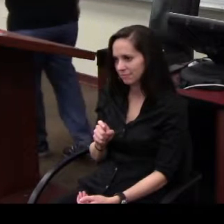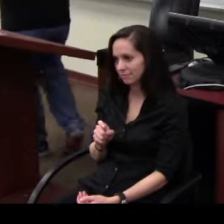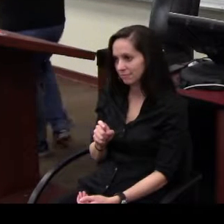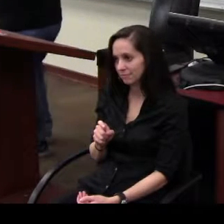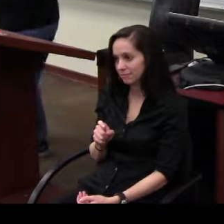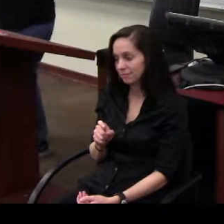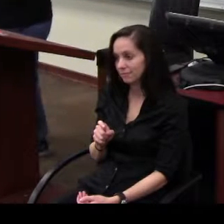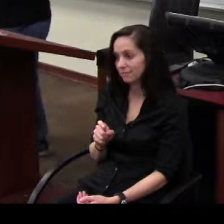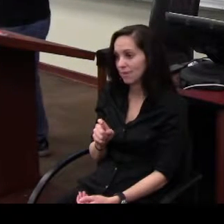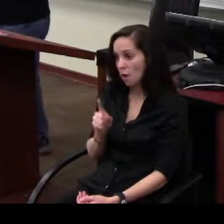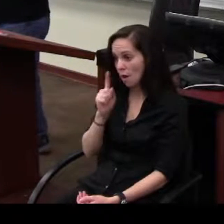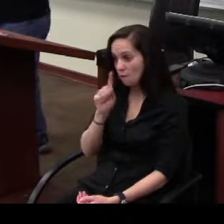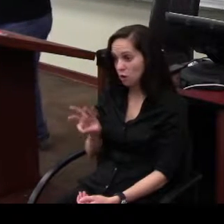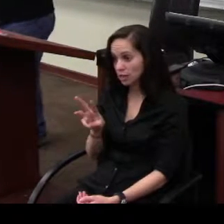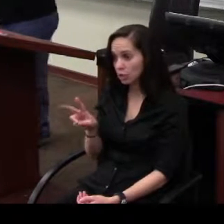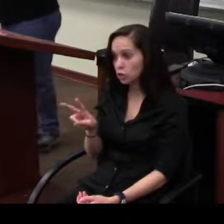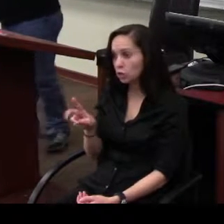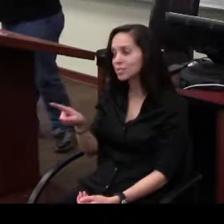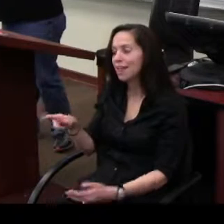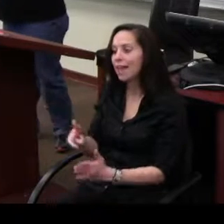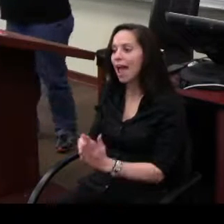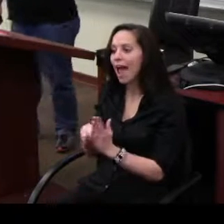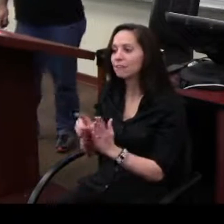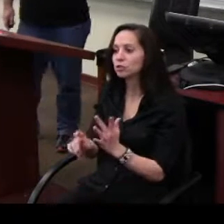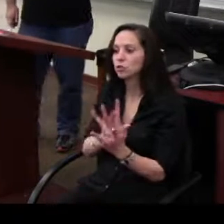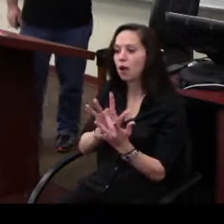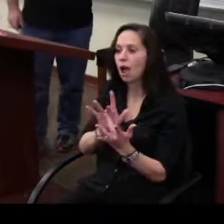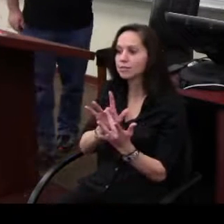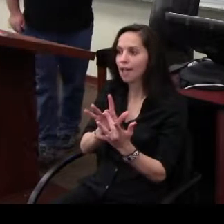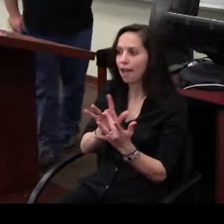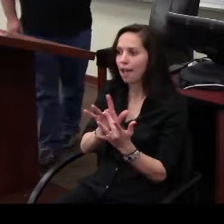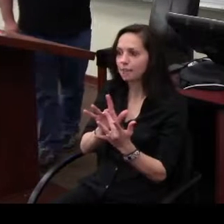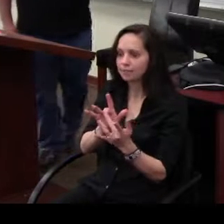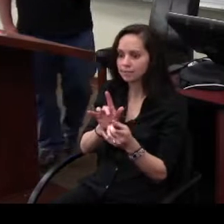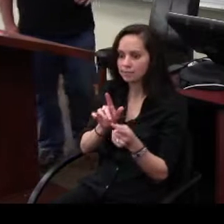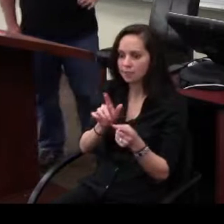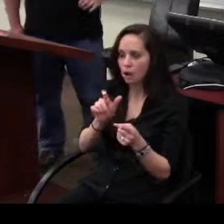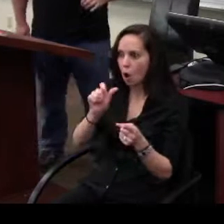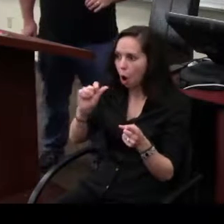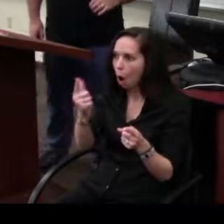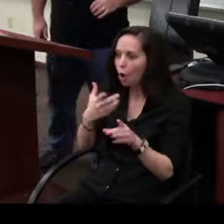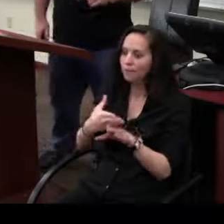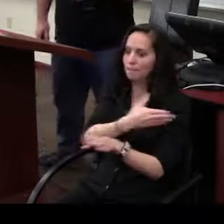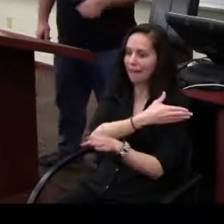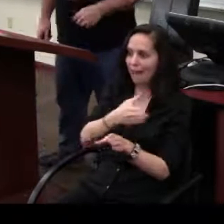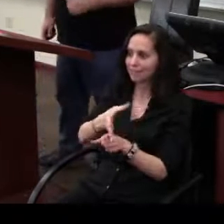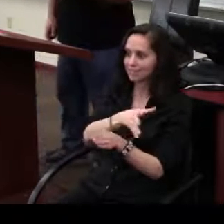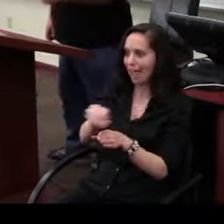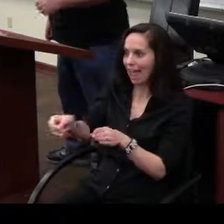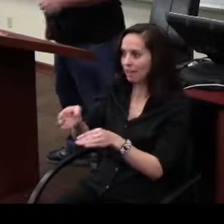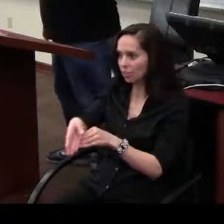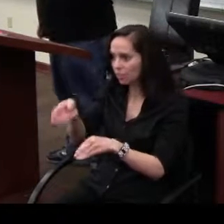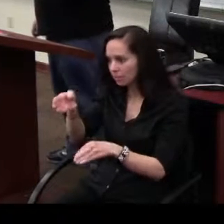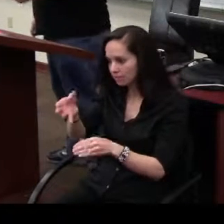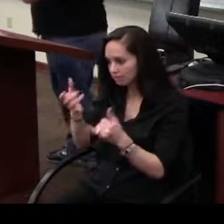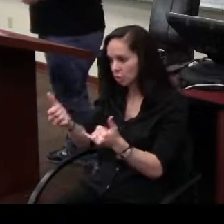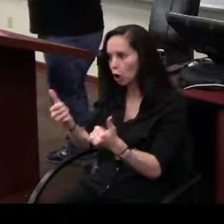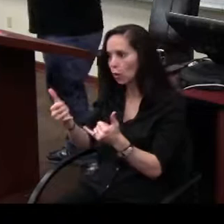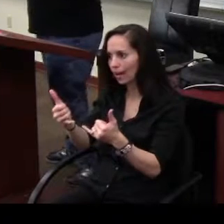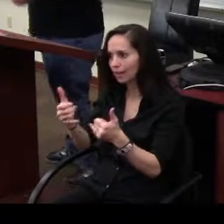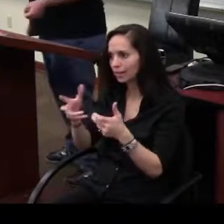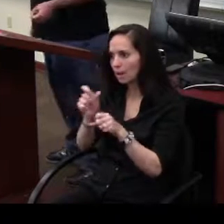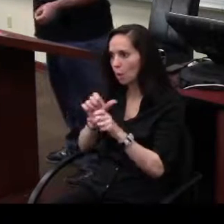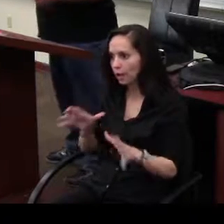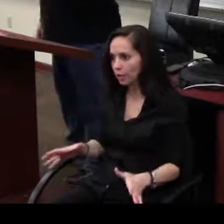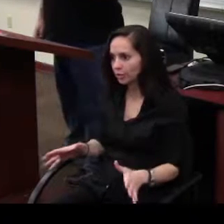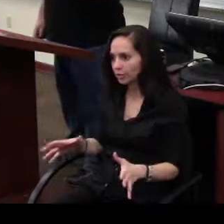the thing about the W-2s is, if you lose the W-2s, there's no getting it back like some of the money. It's out there. It's done. And they're acting